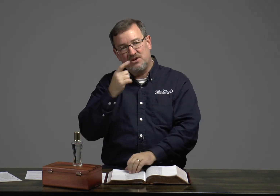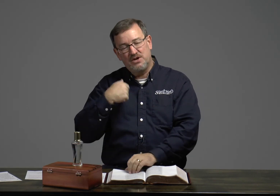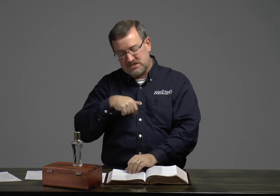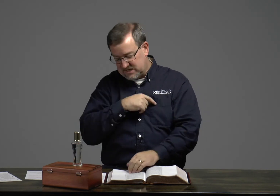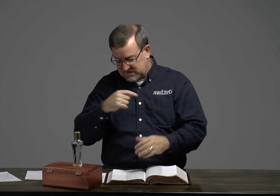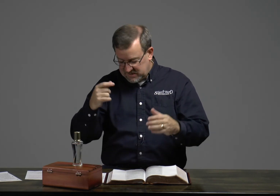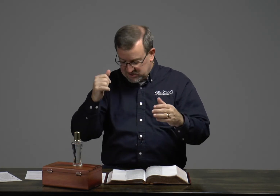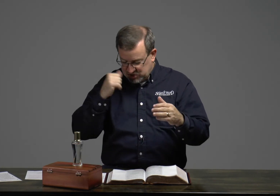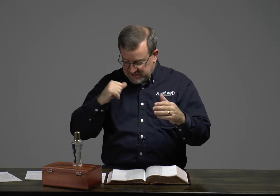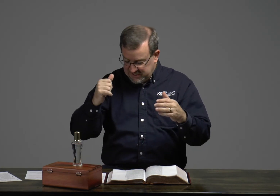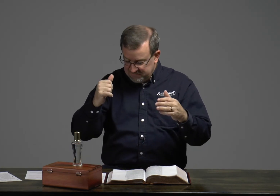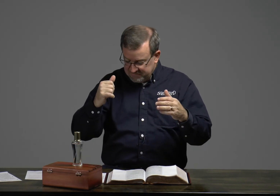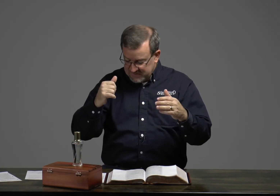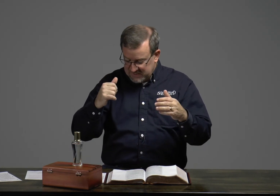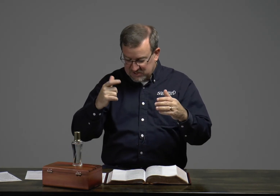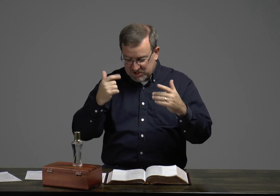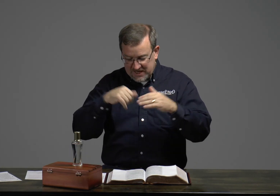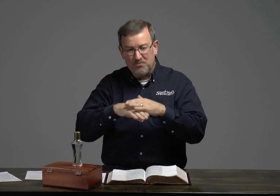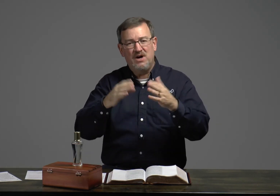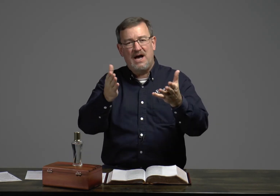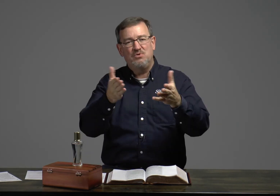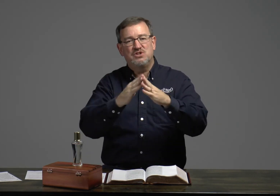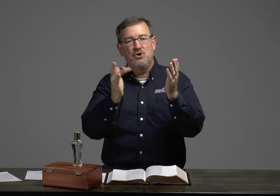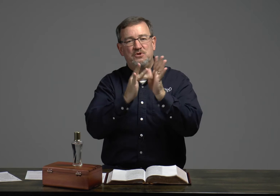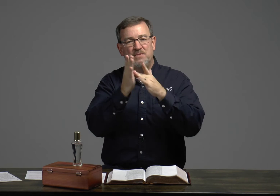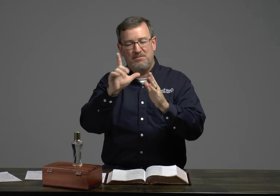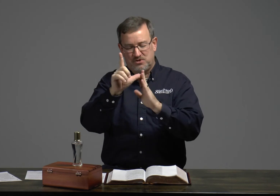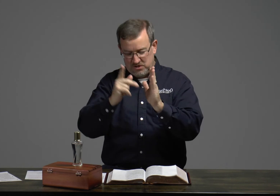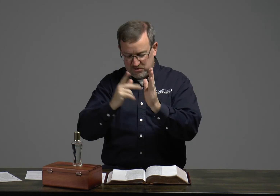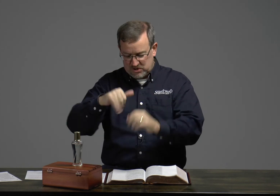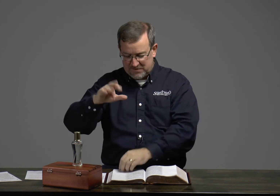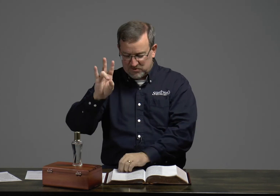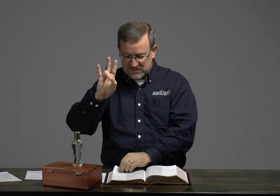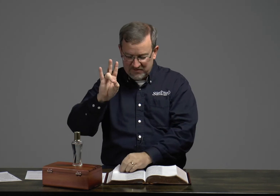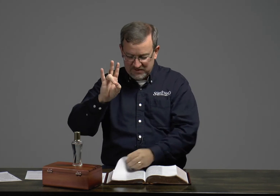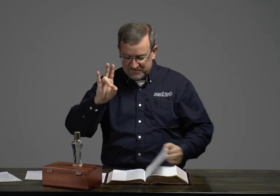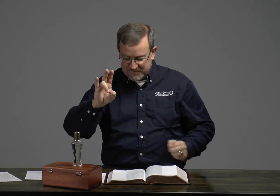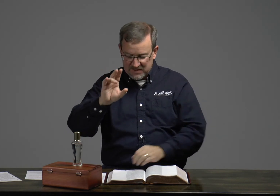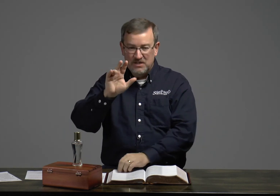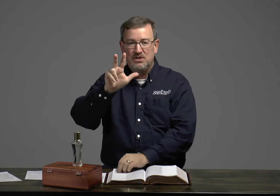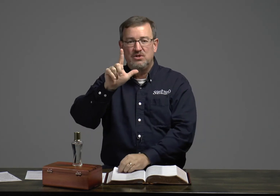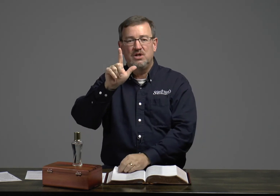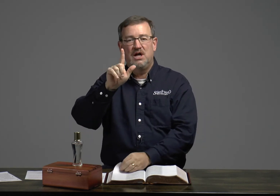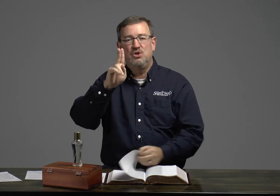told us that she came. Well, I want you to open your Bible to Luke chapter 7.